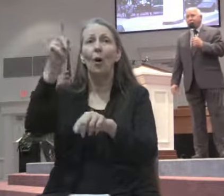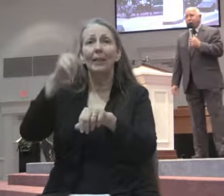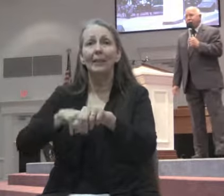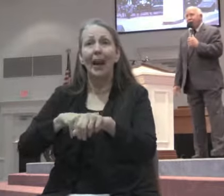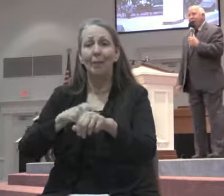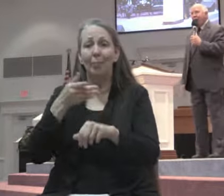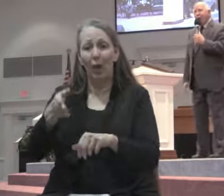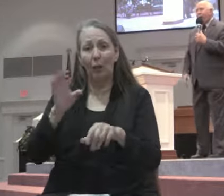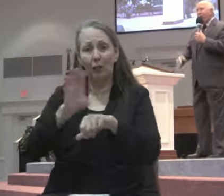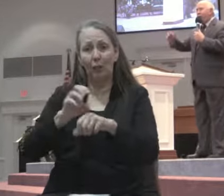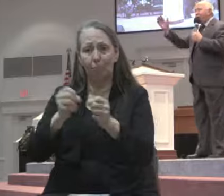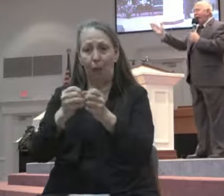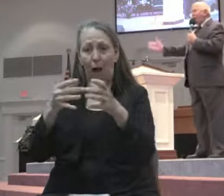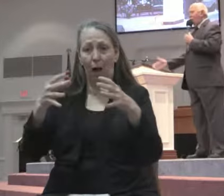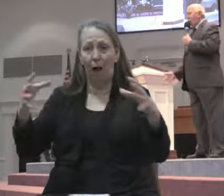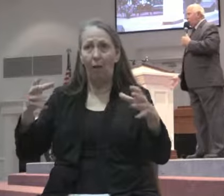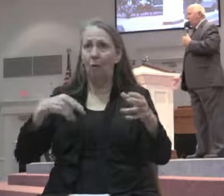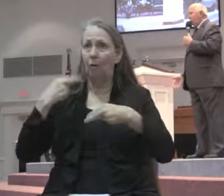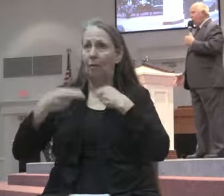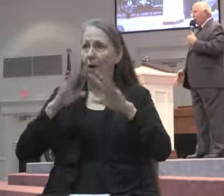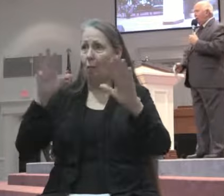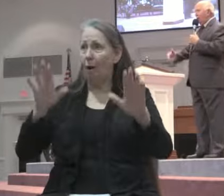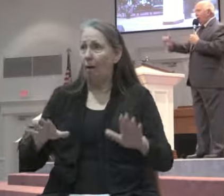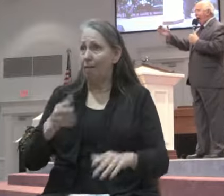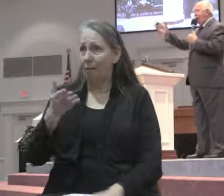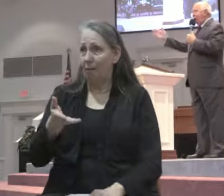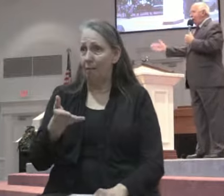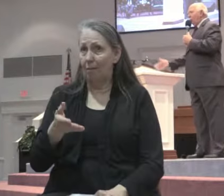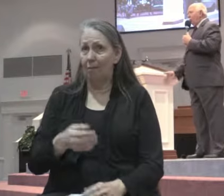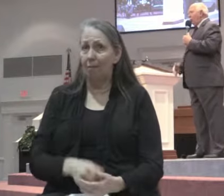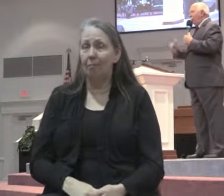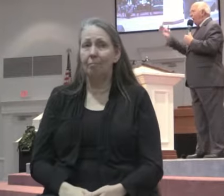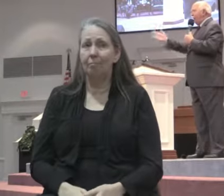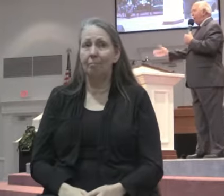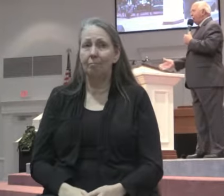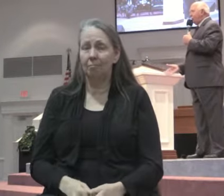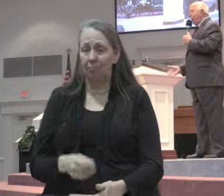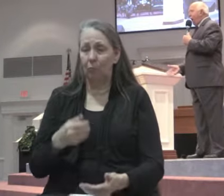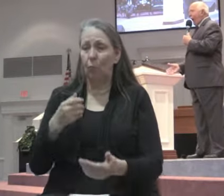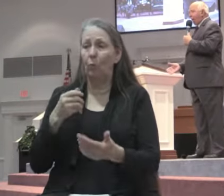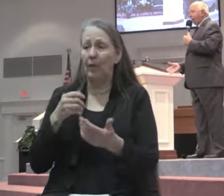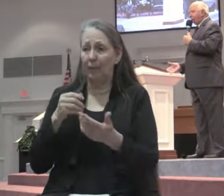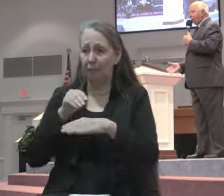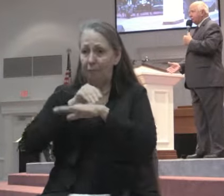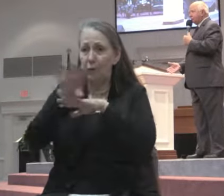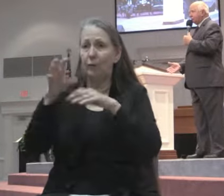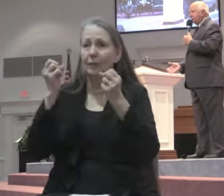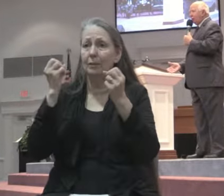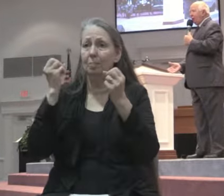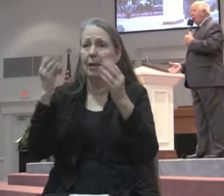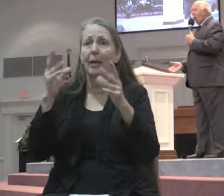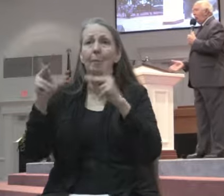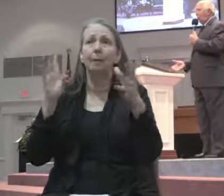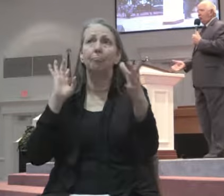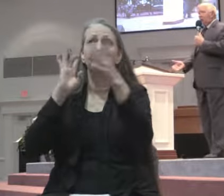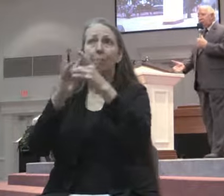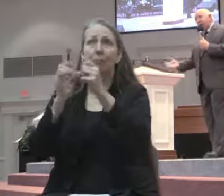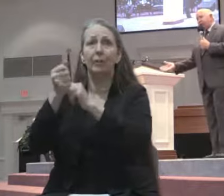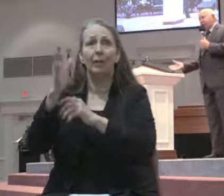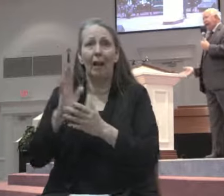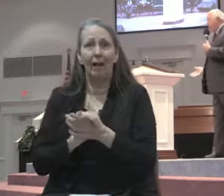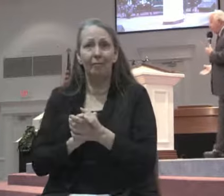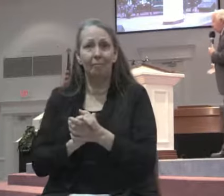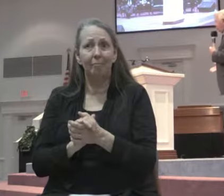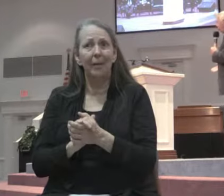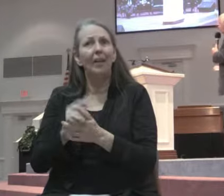in that church. And we had revival. We won a lot of people to God. And